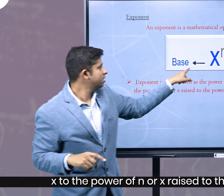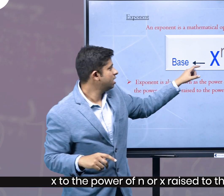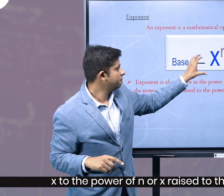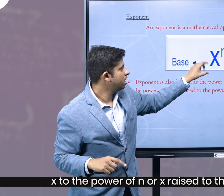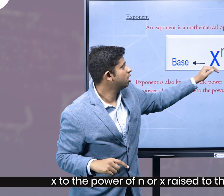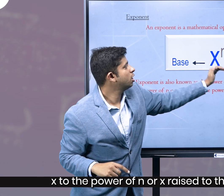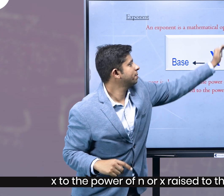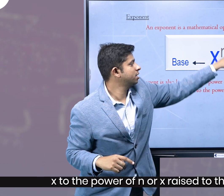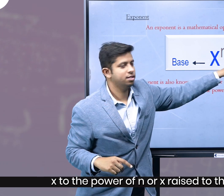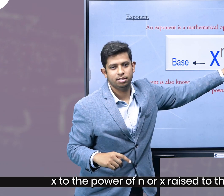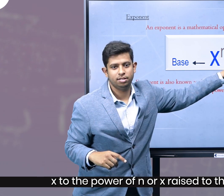to the power of n.